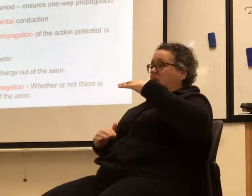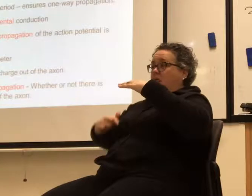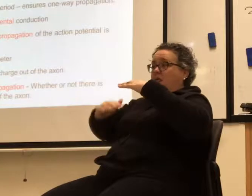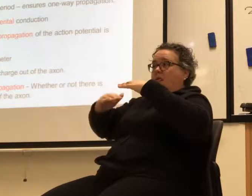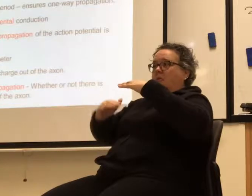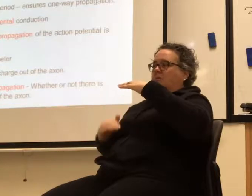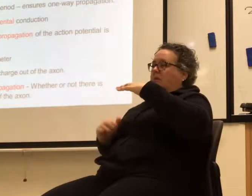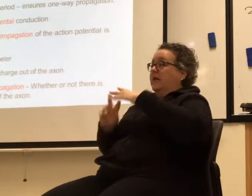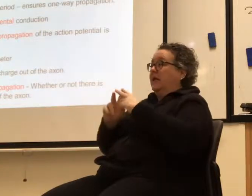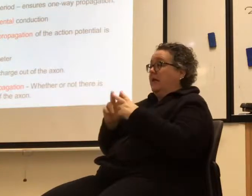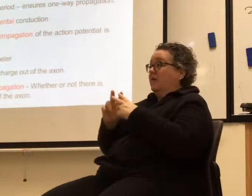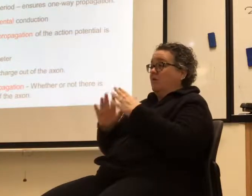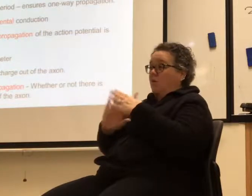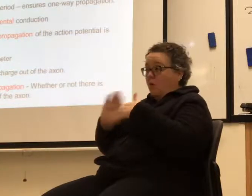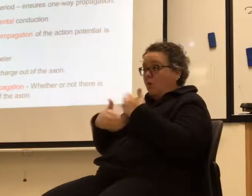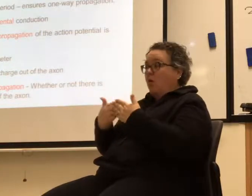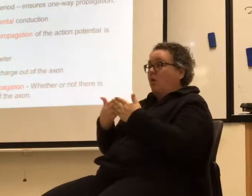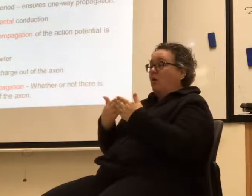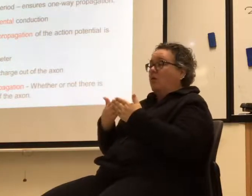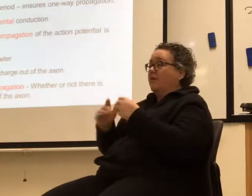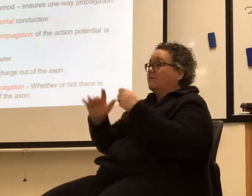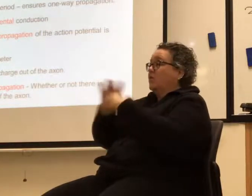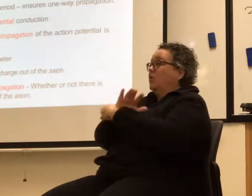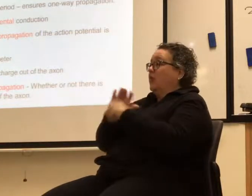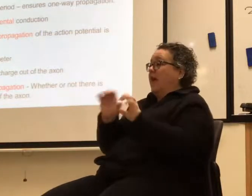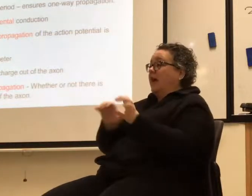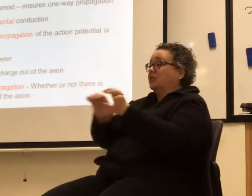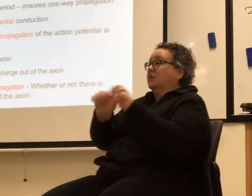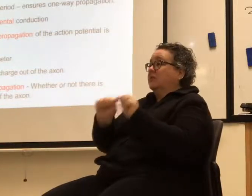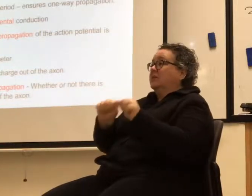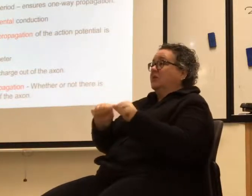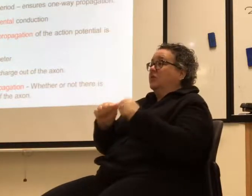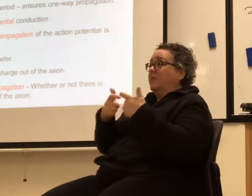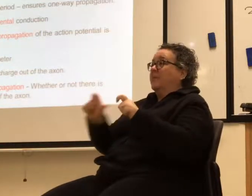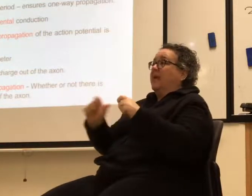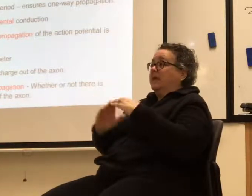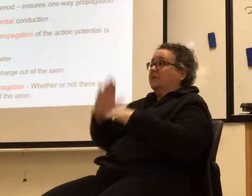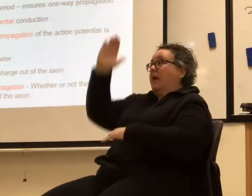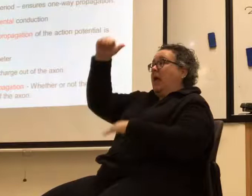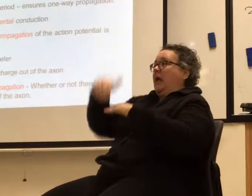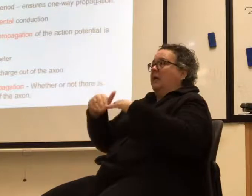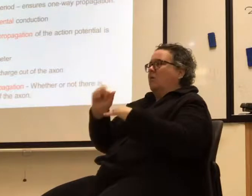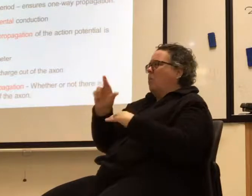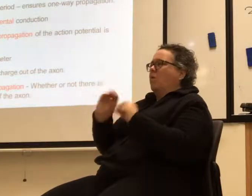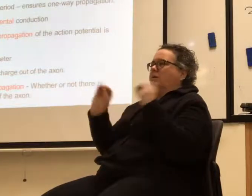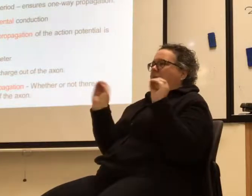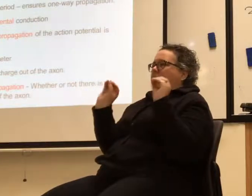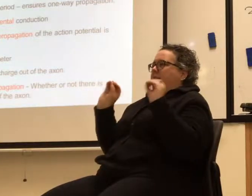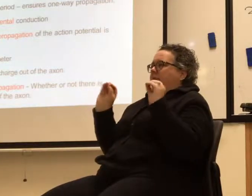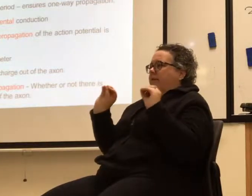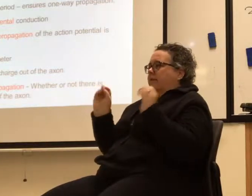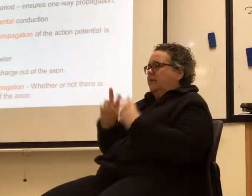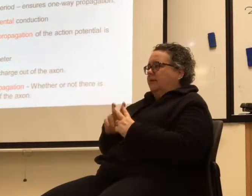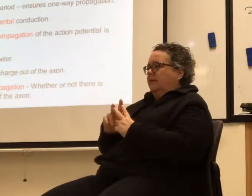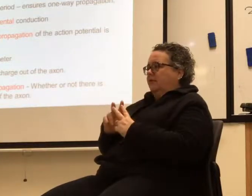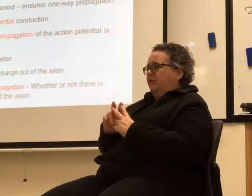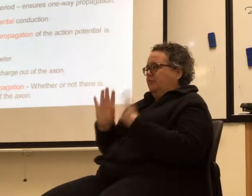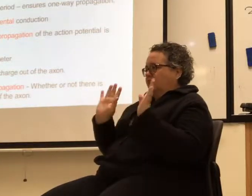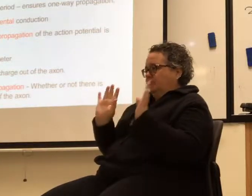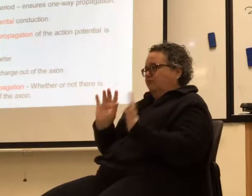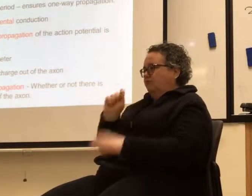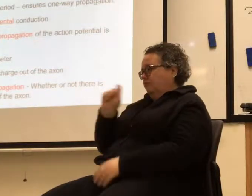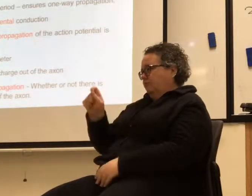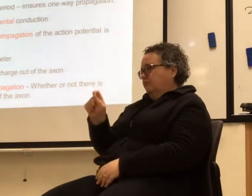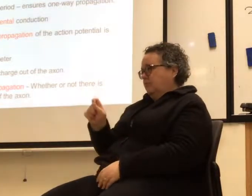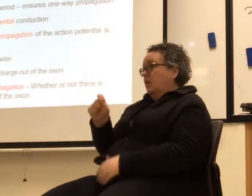Either you get all of it, the full action potential big spike, or none of it. Okay.